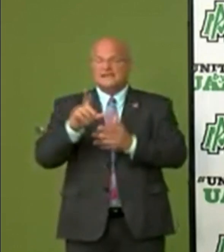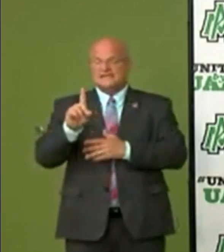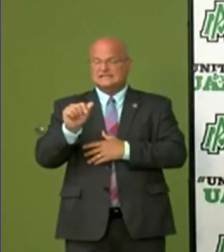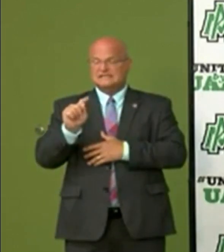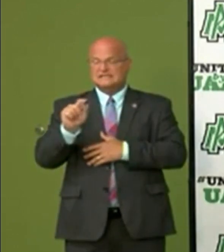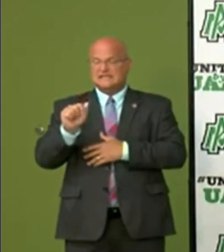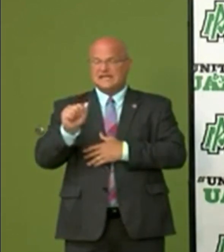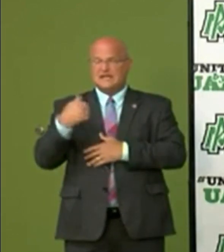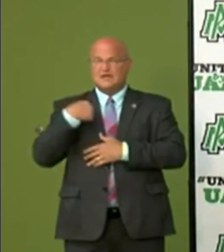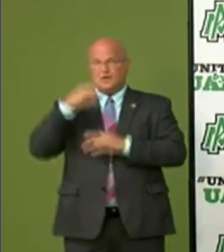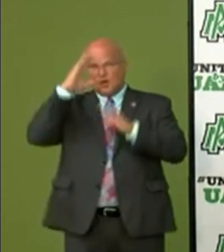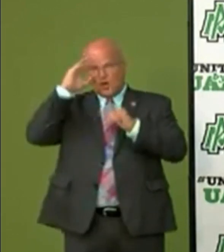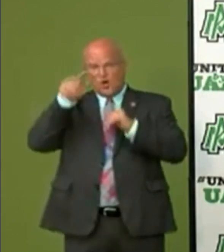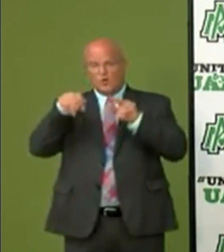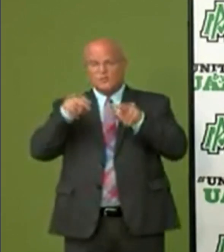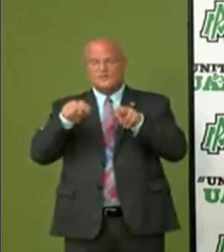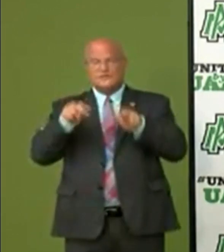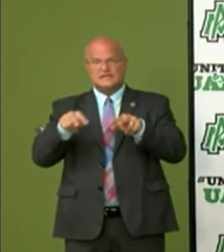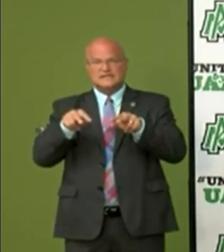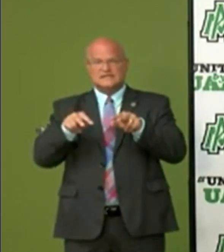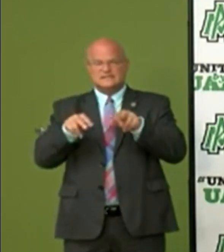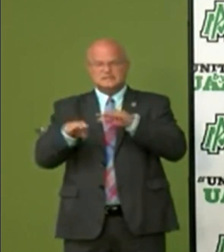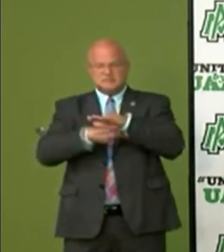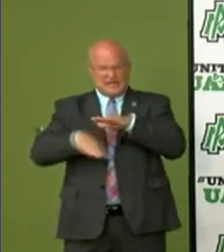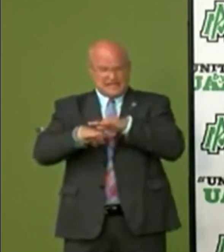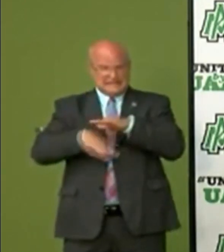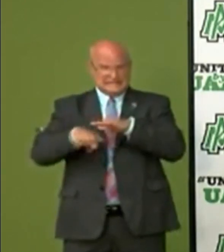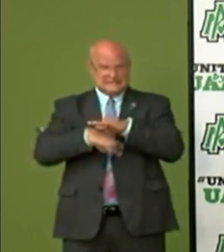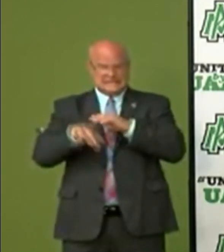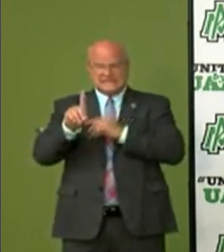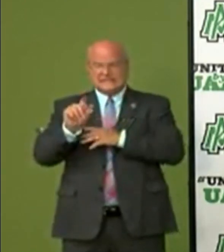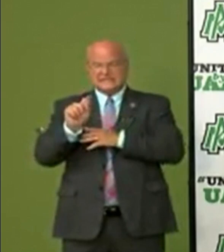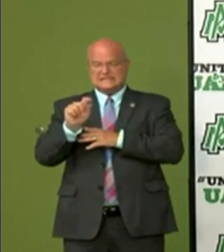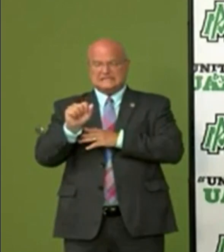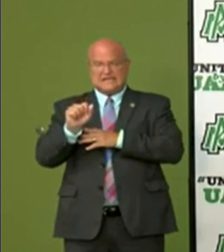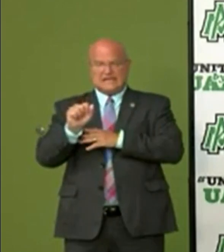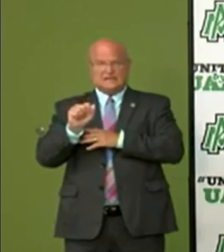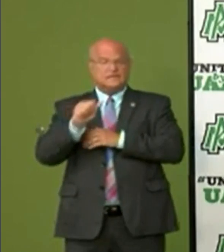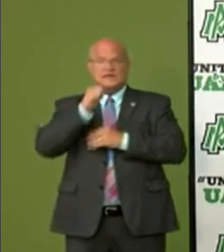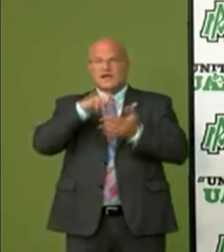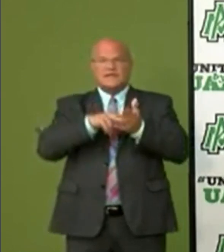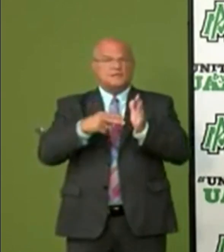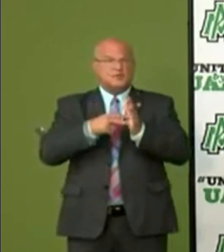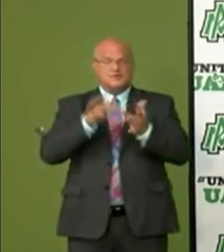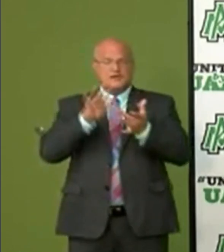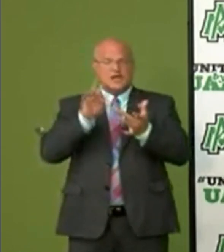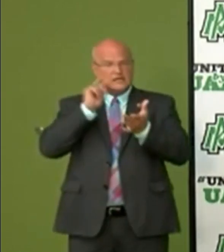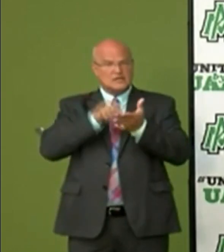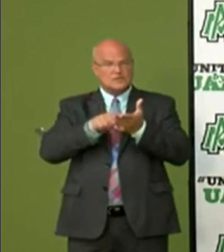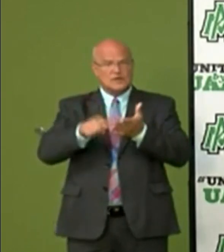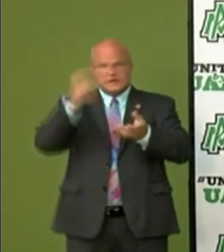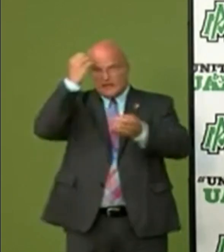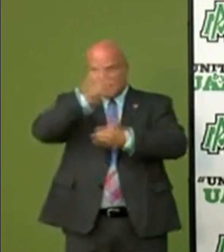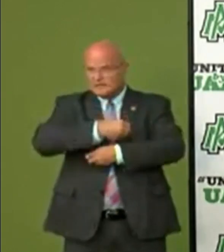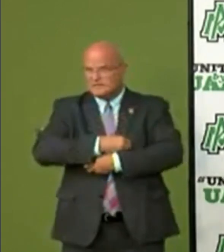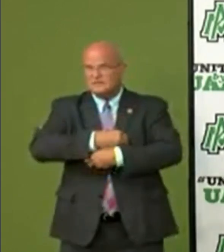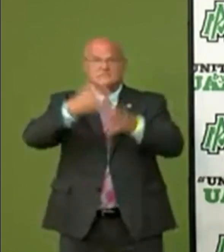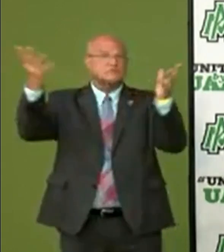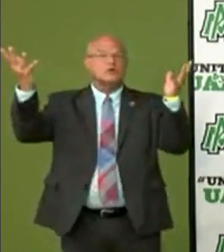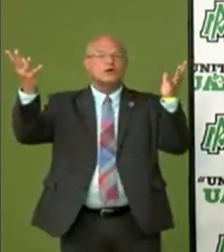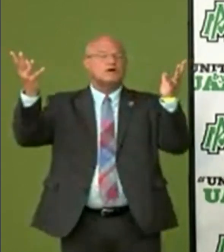we hope that we'll be able to give you this type of granular data so that will be available. But it's not the purpose of the contact tracers to let the whole school know about